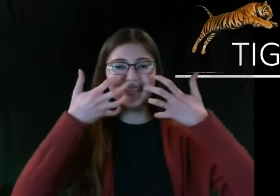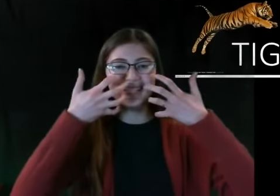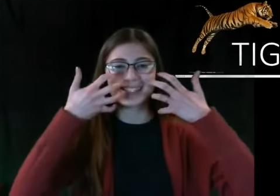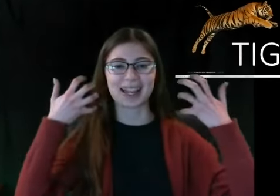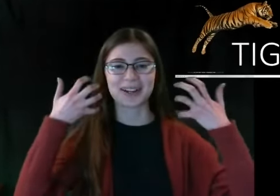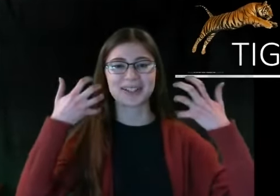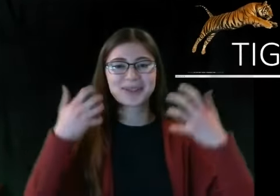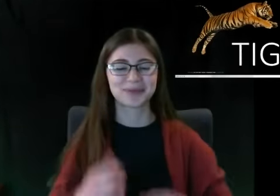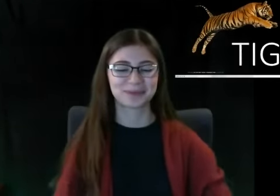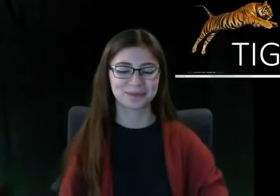Tiger.